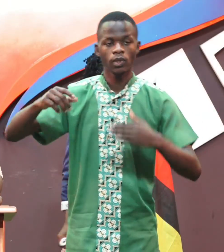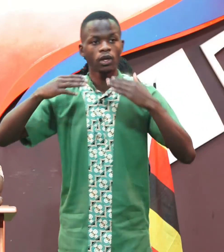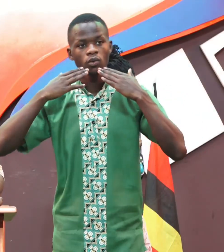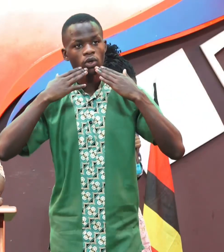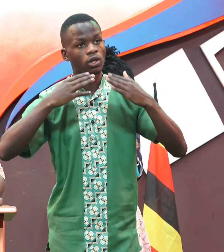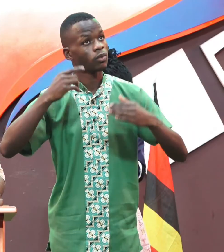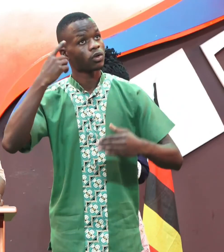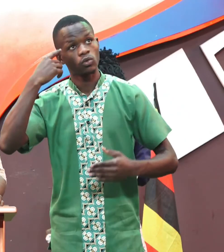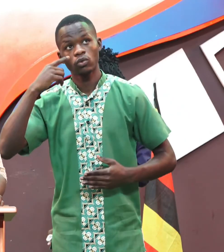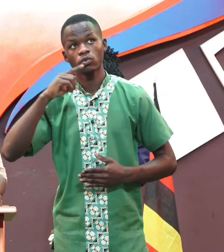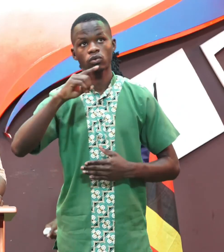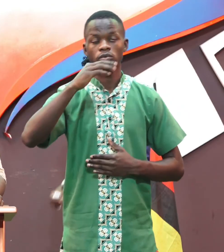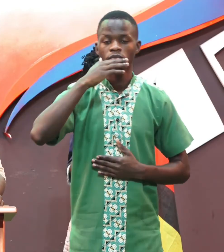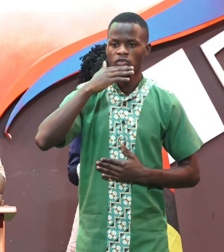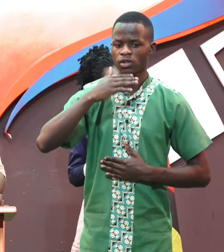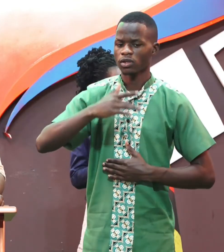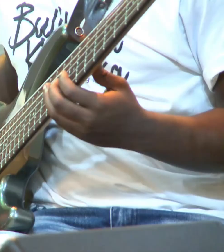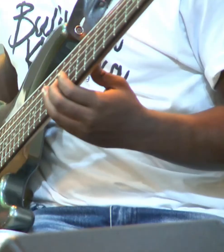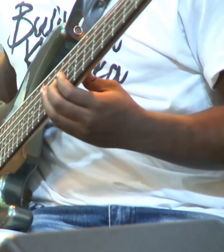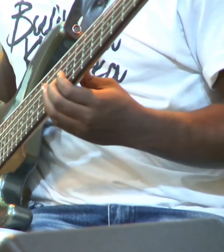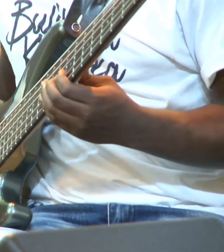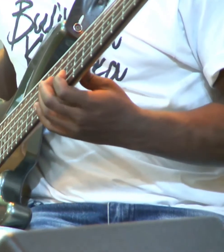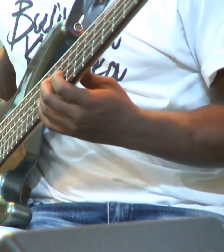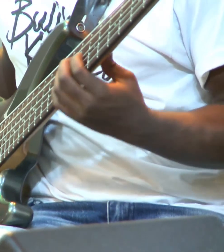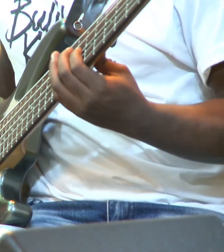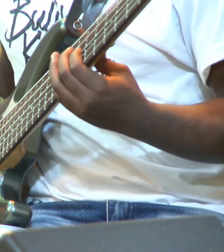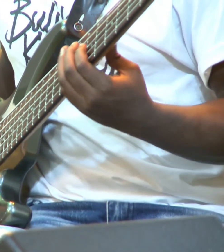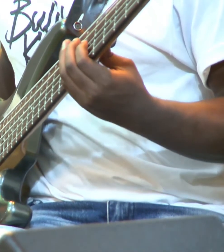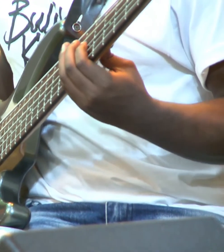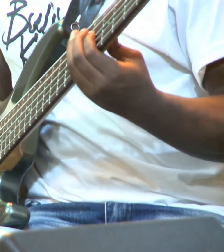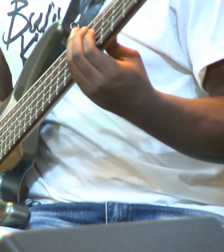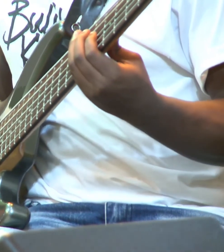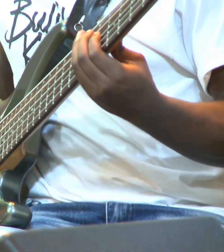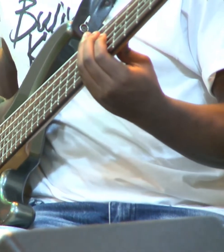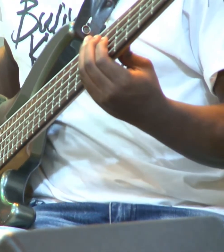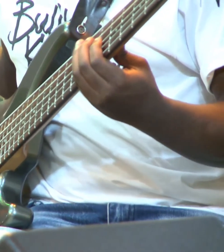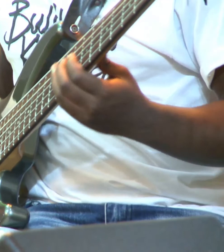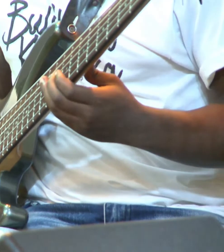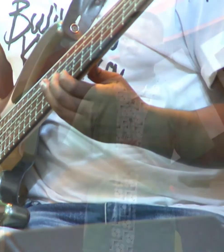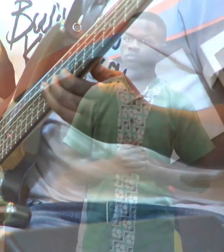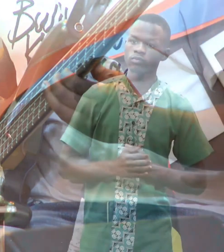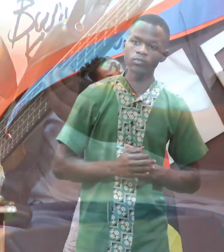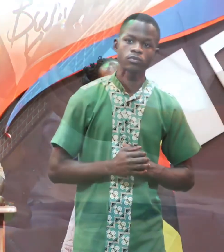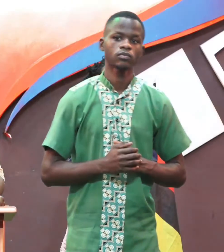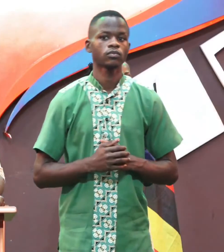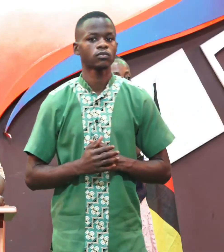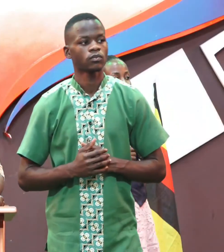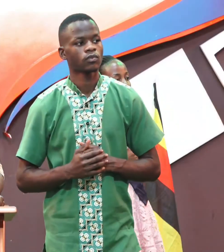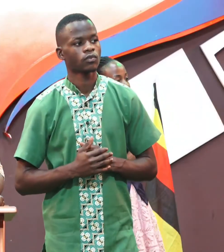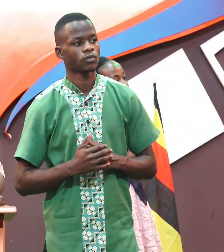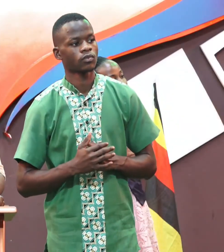olw'omusaalaba, webale olw'omusaayigo. Webale nnyo okugumira